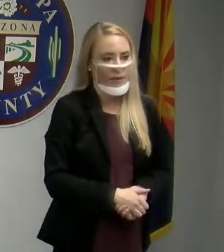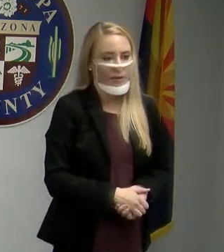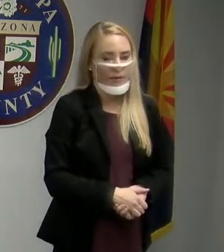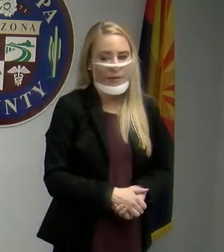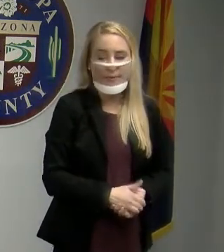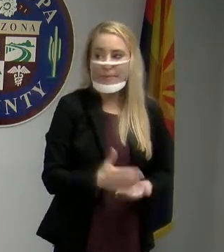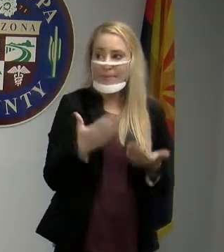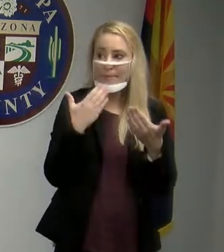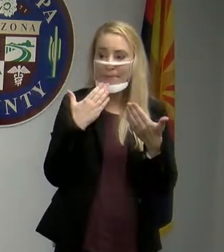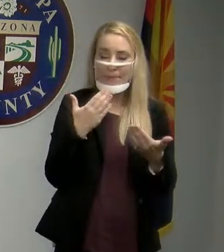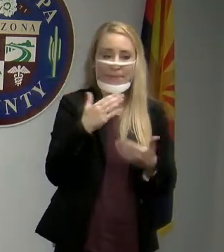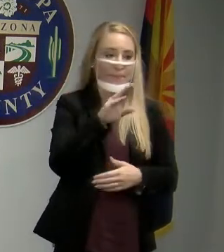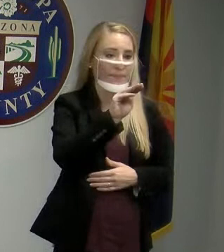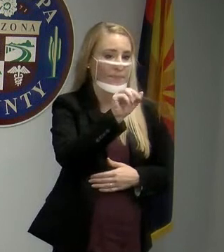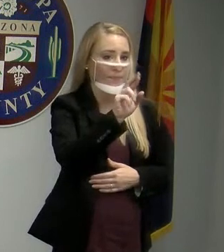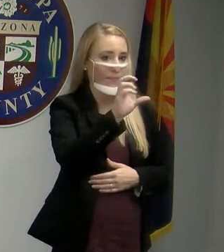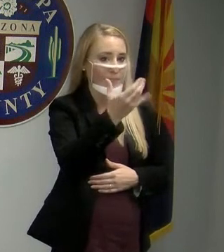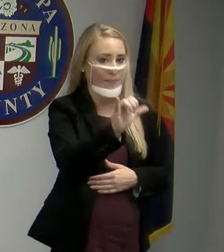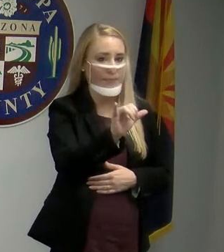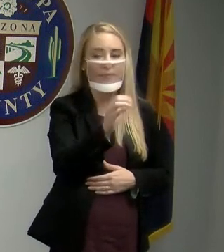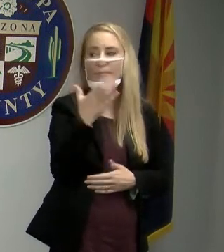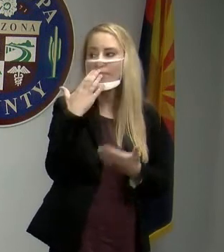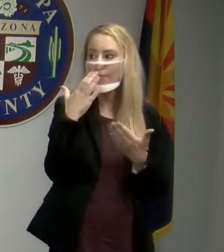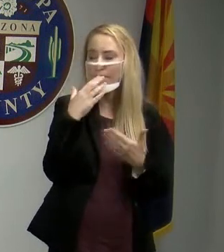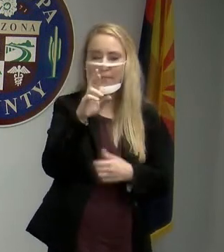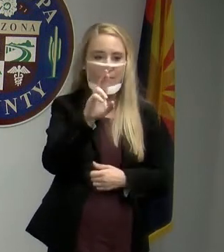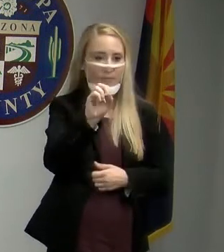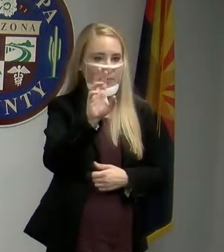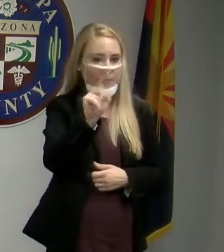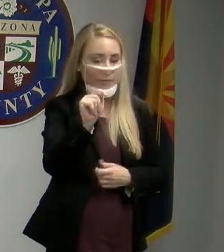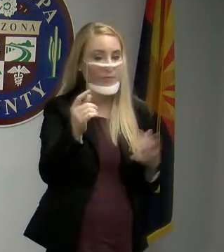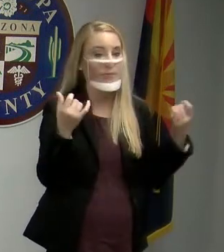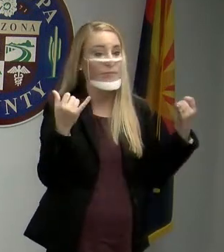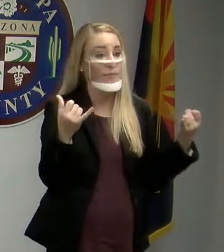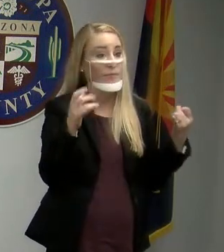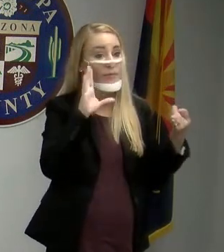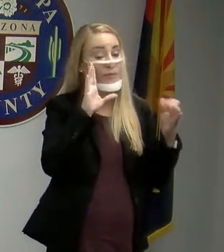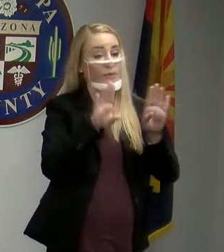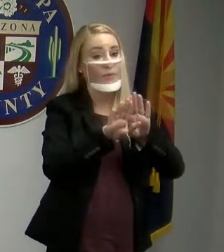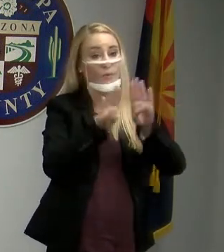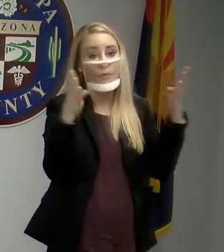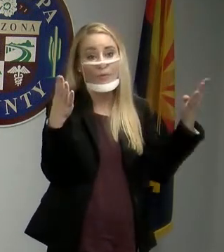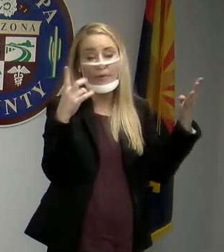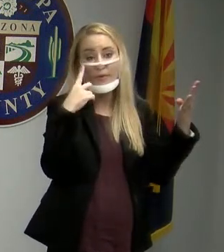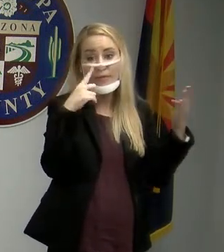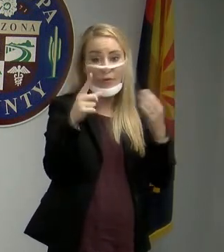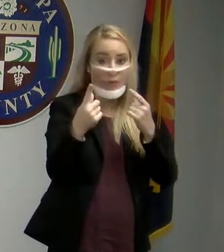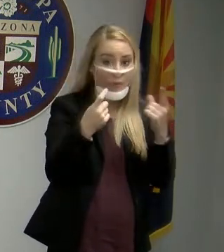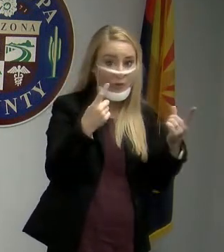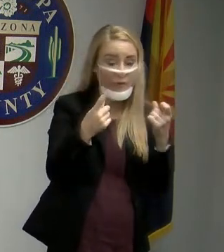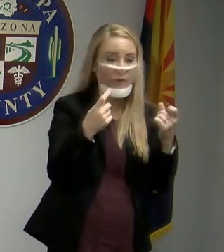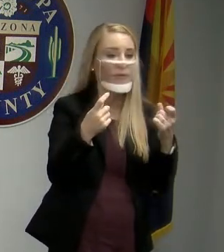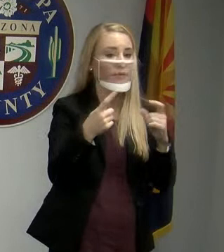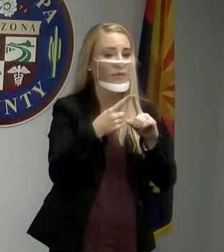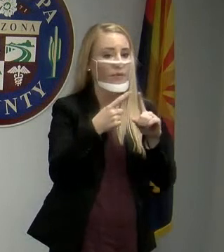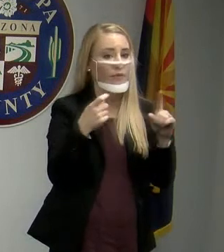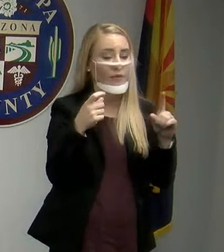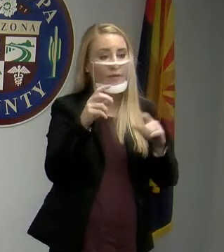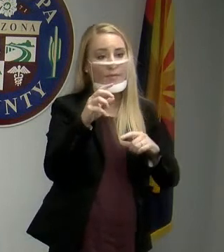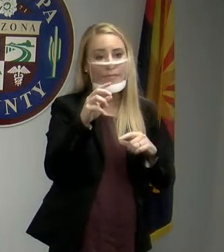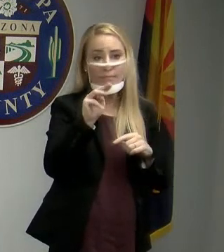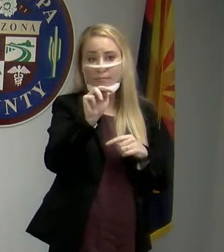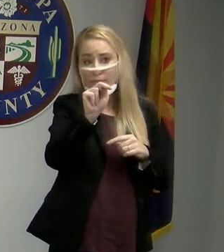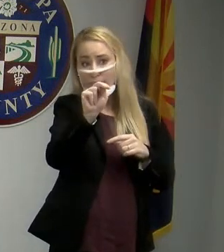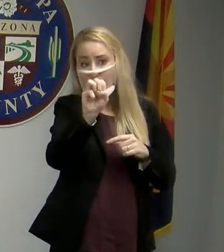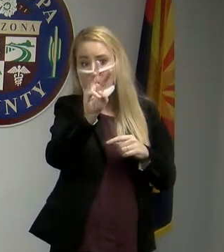Thank you very much, Marcy and Robert, for that. At this point, we'll open it up to questions from members of the media who are